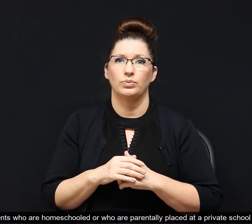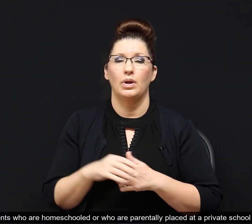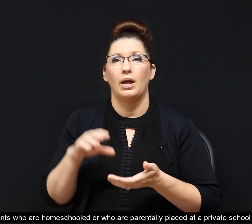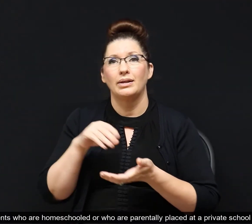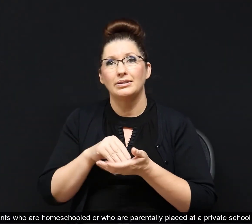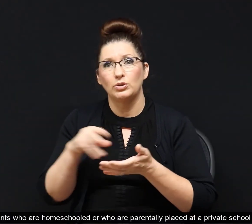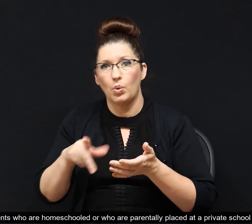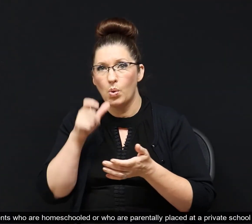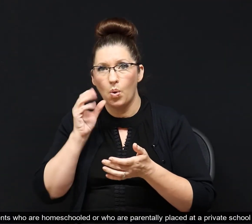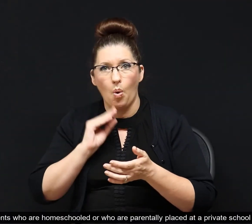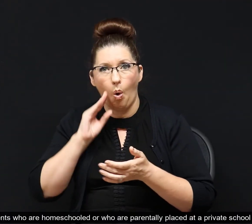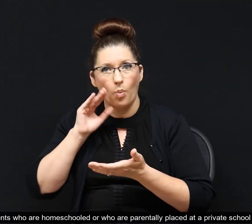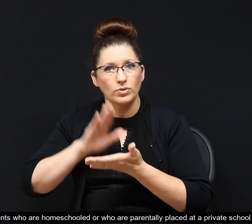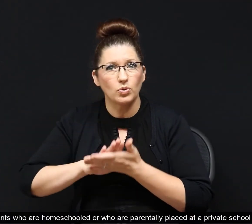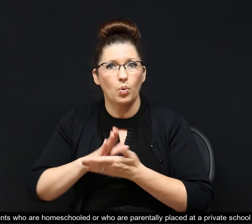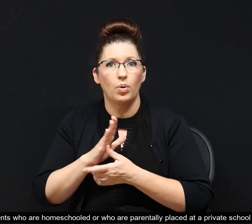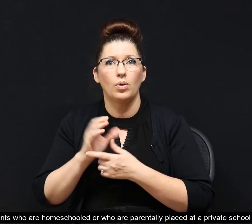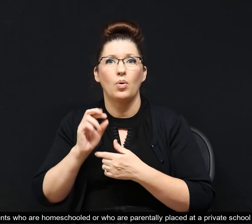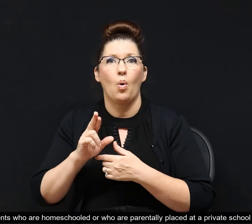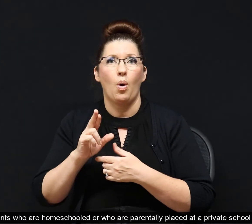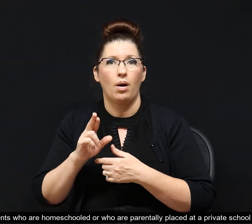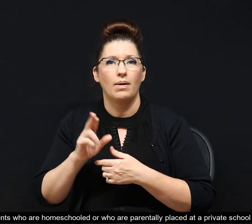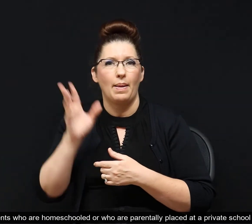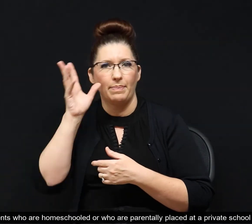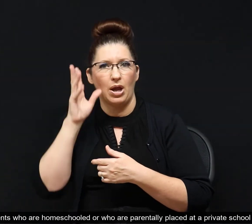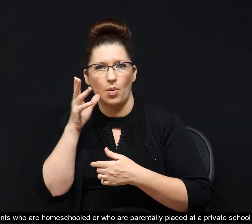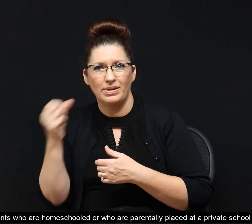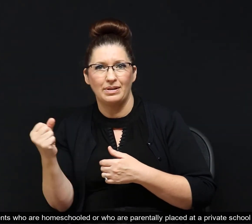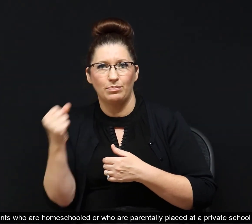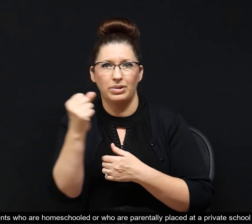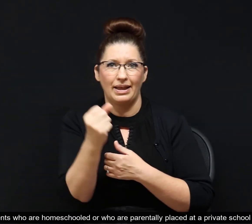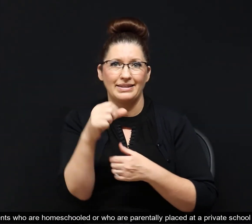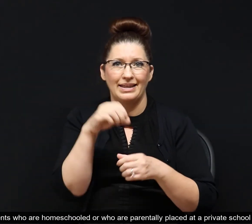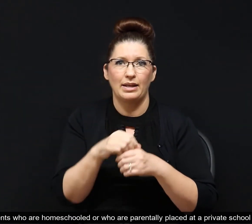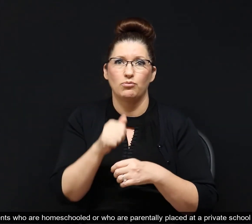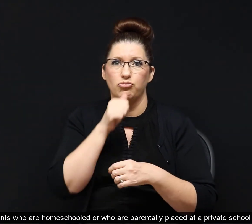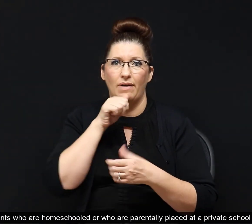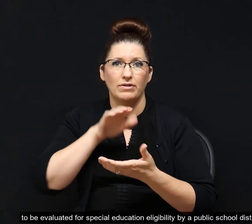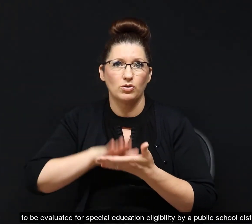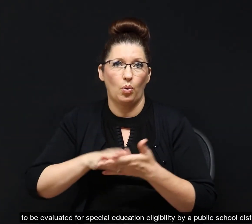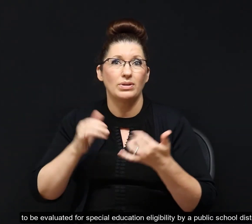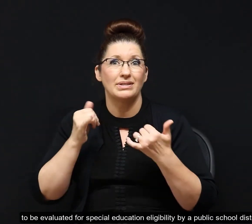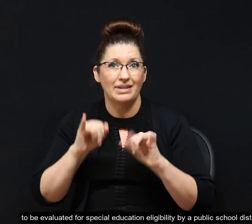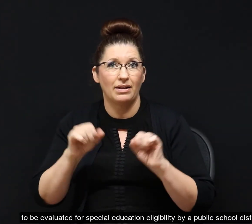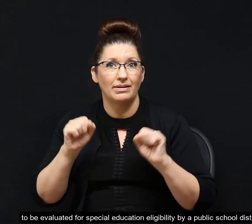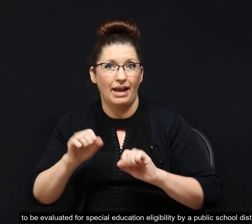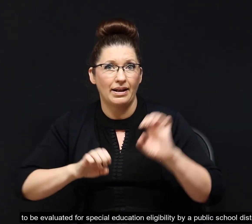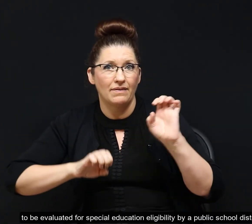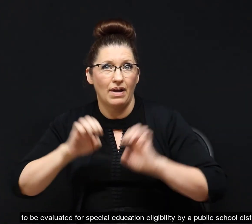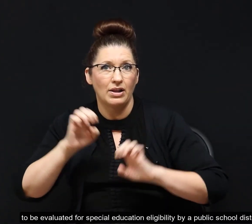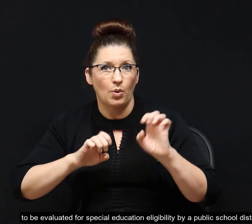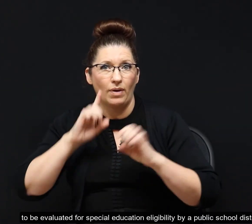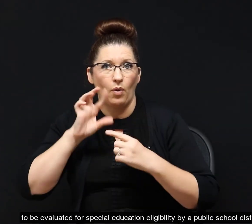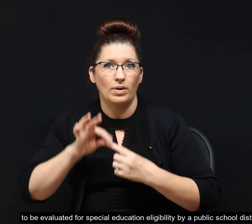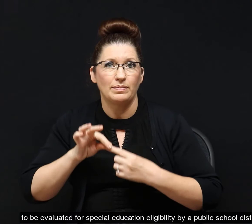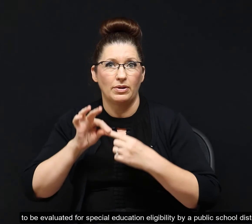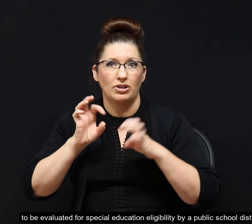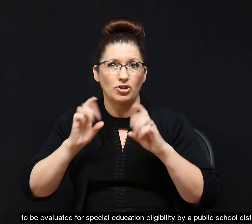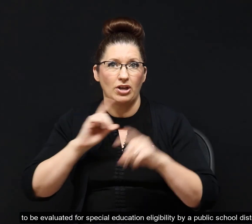Students who are homeschooled or who are parentally placed at a private school remain entitled to be evaluated for special education